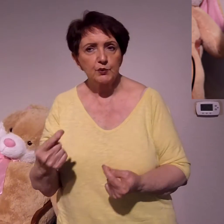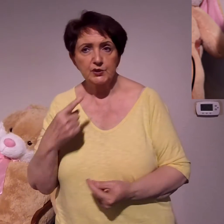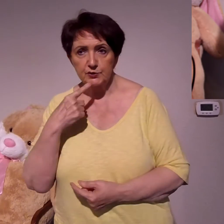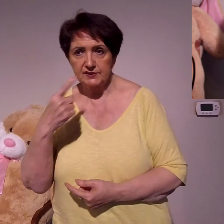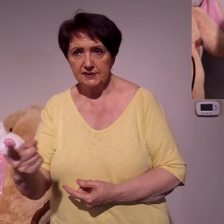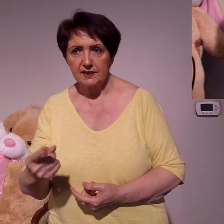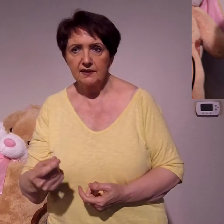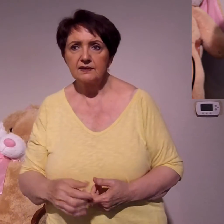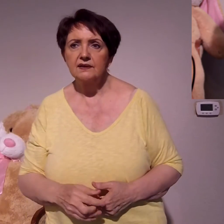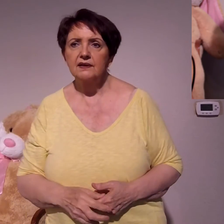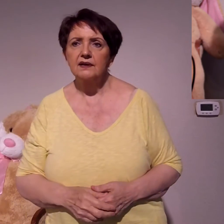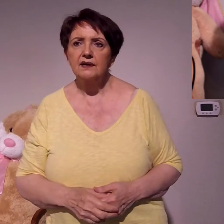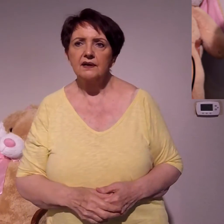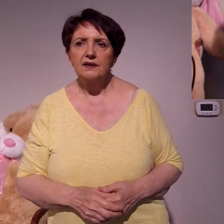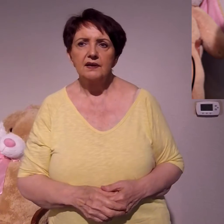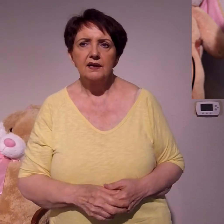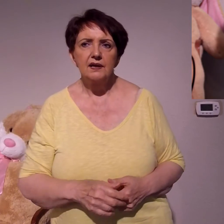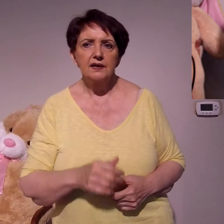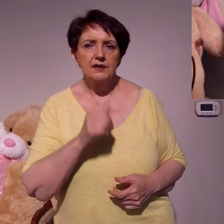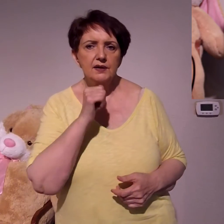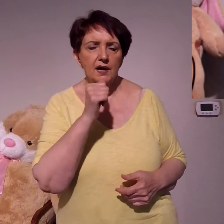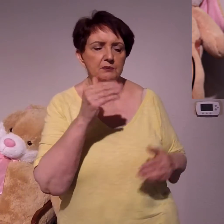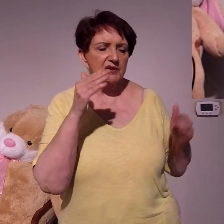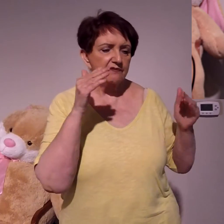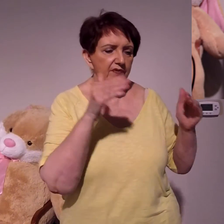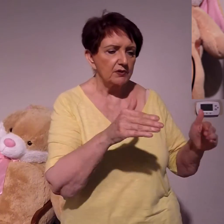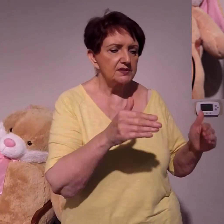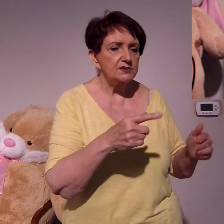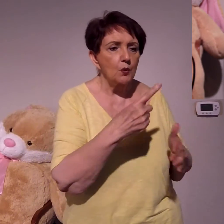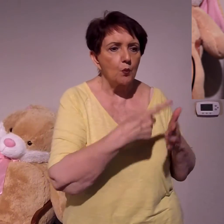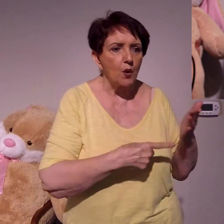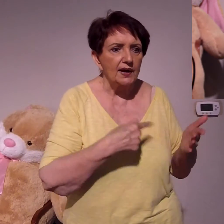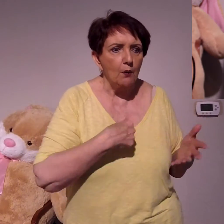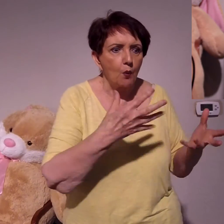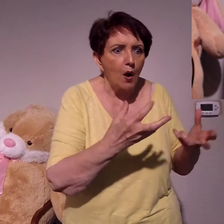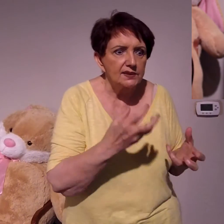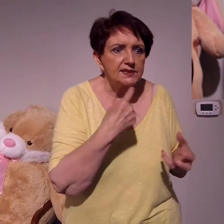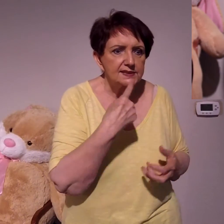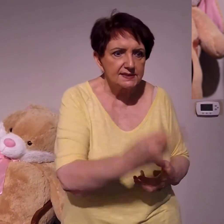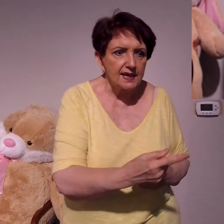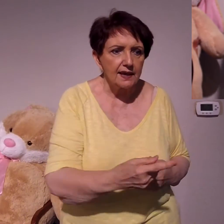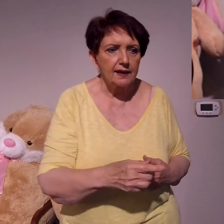natural health. Just let me tell you. And I want to tell you that. No.